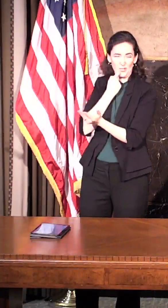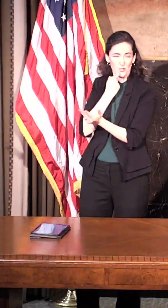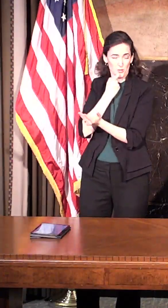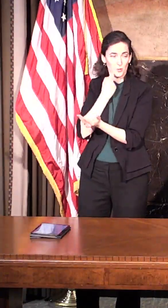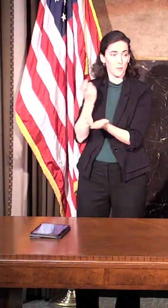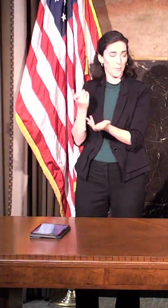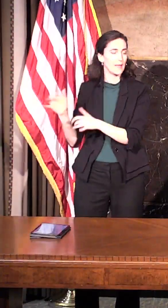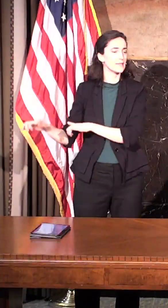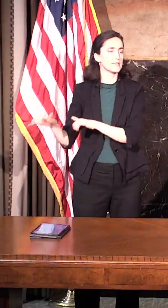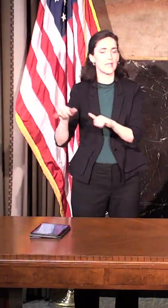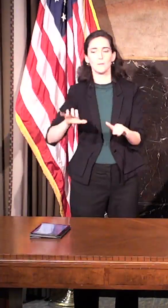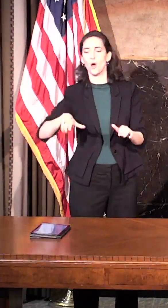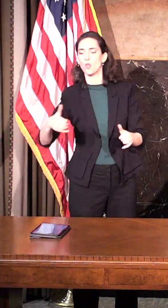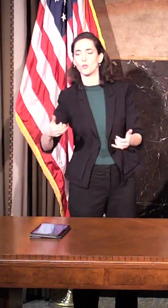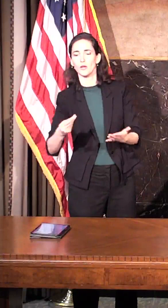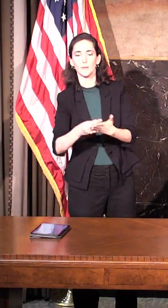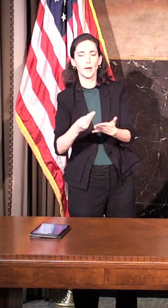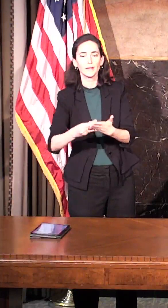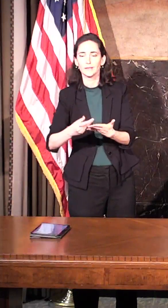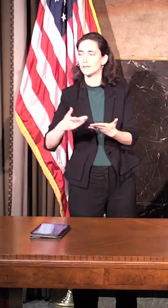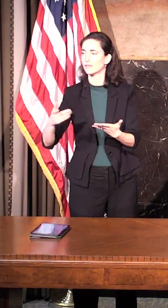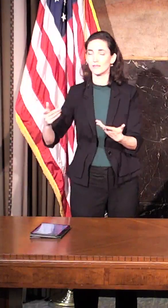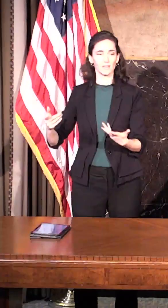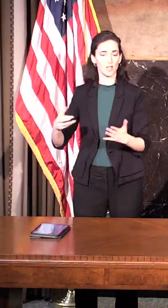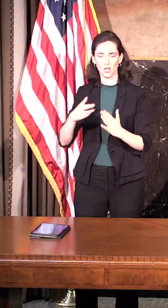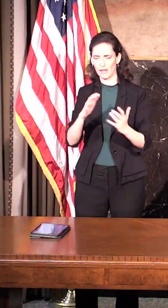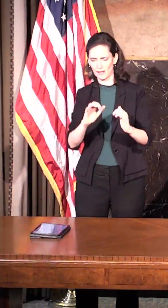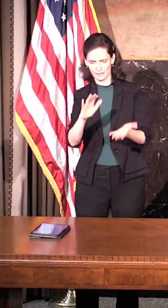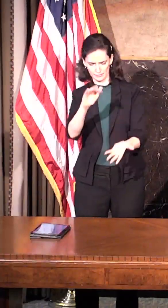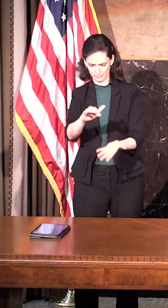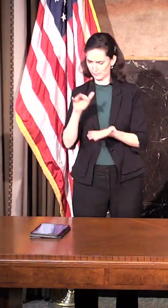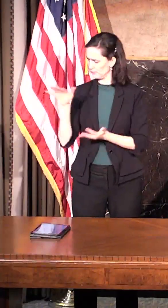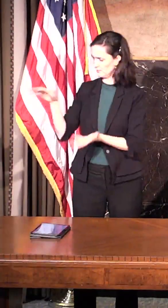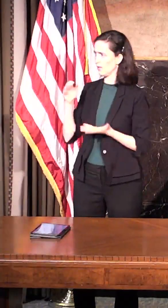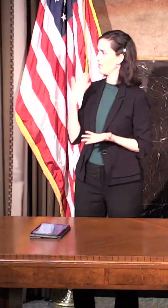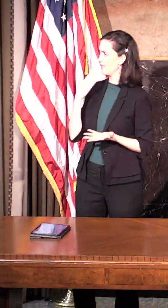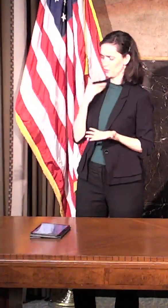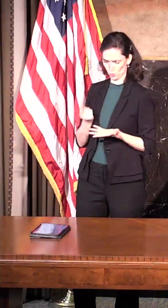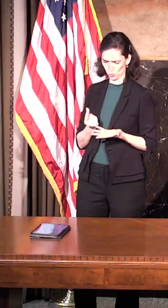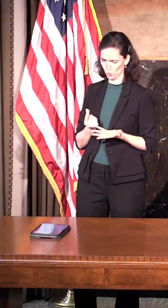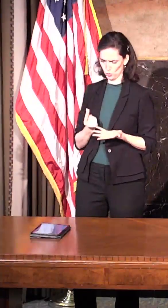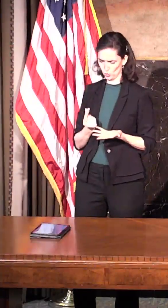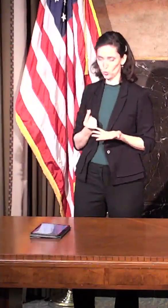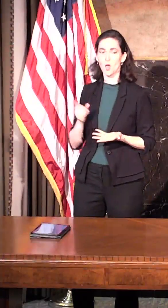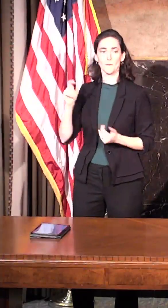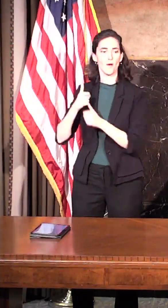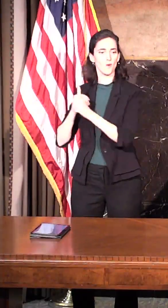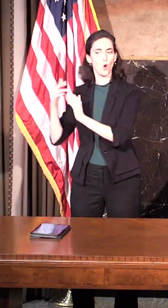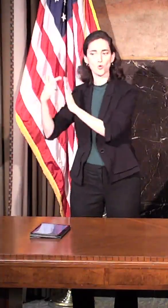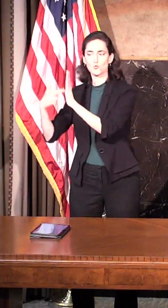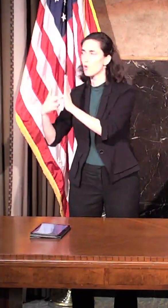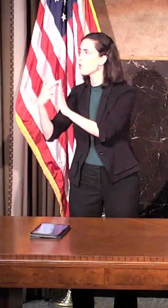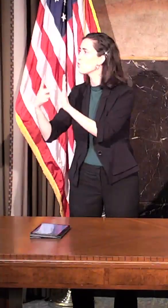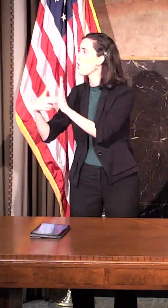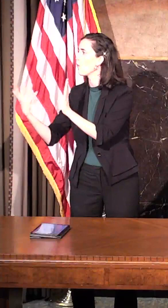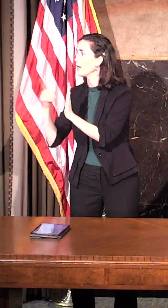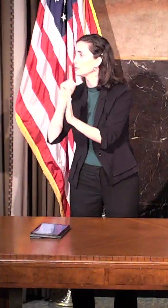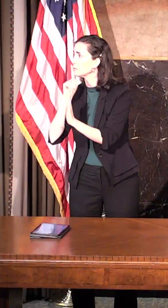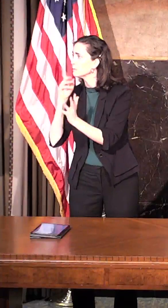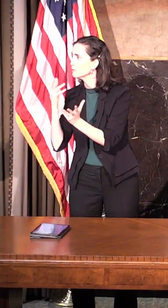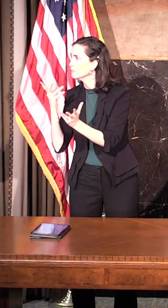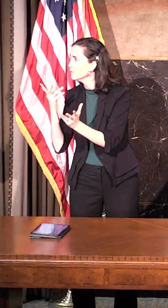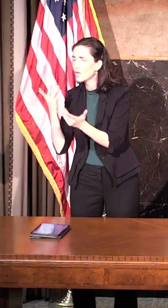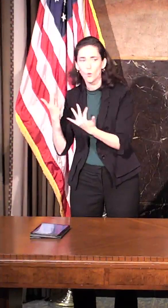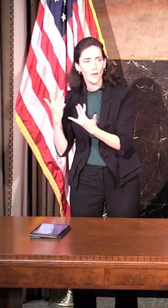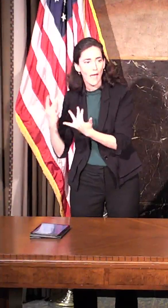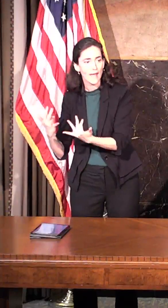around all of the funding that came down in December. We're very thankful for that funding,